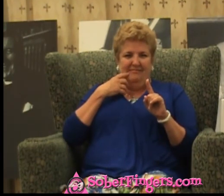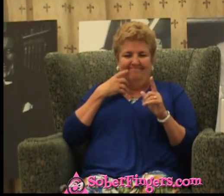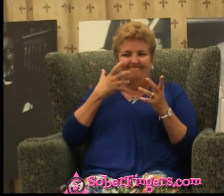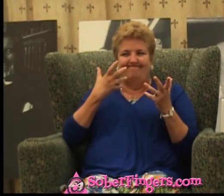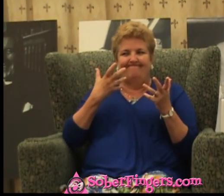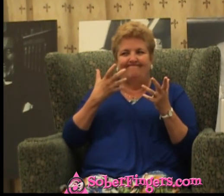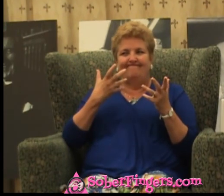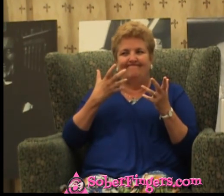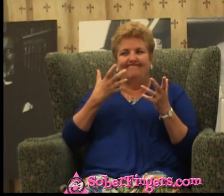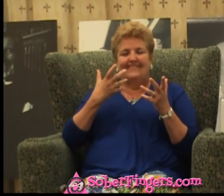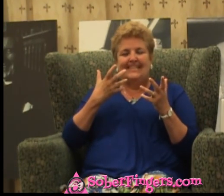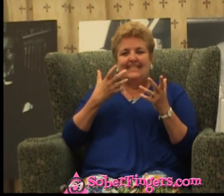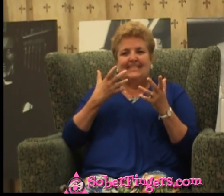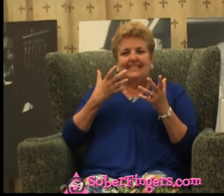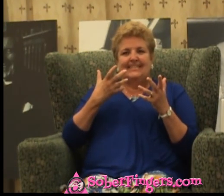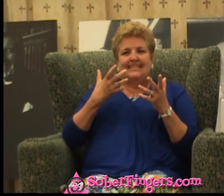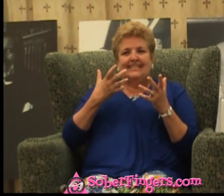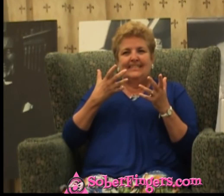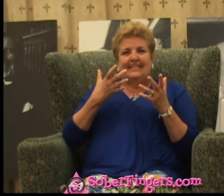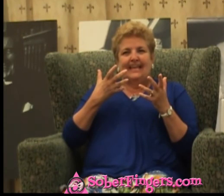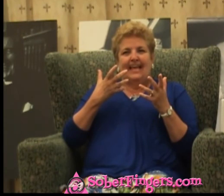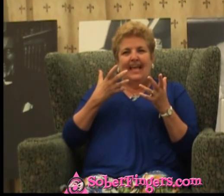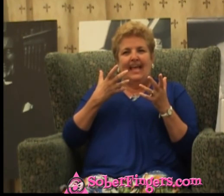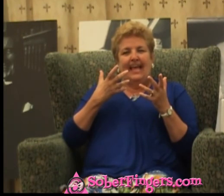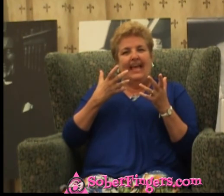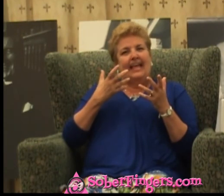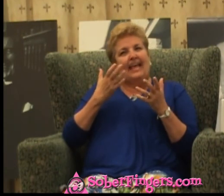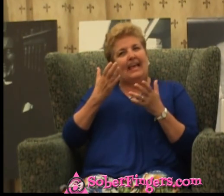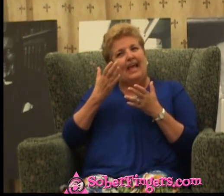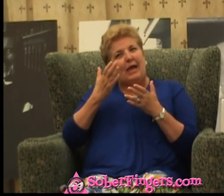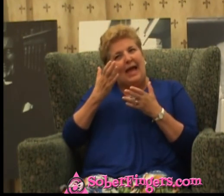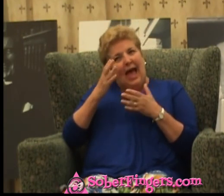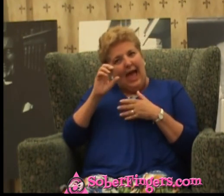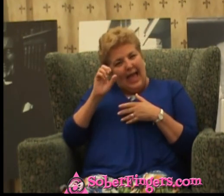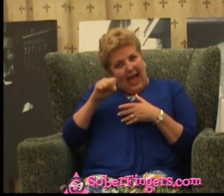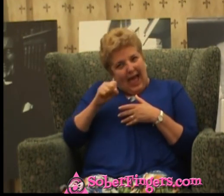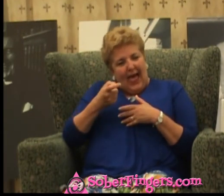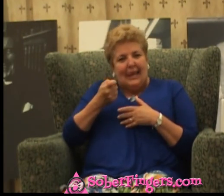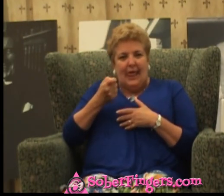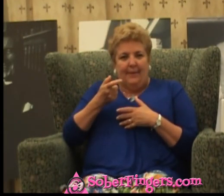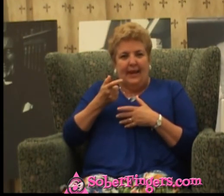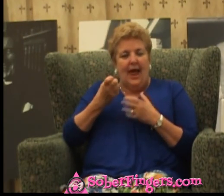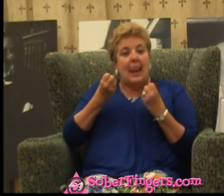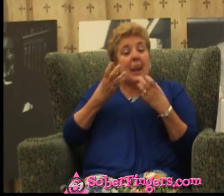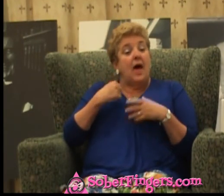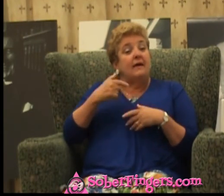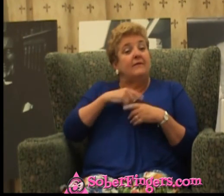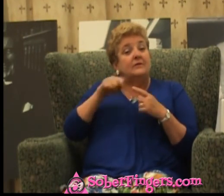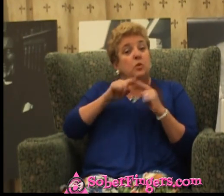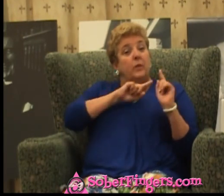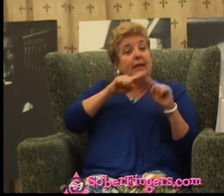And in a way, it was true. A lot of us, when we get to AA, is when we find